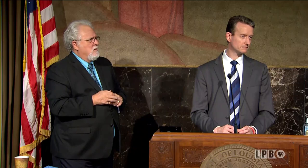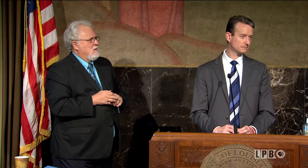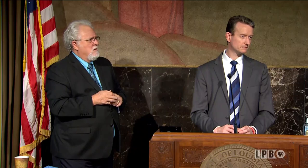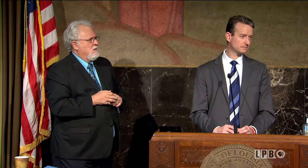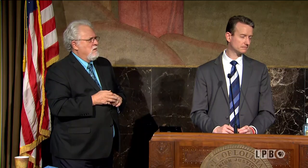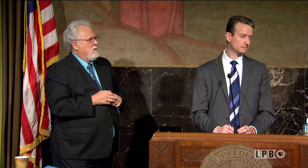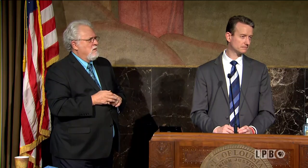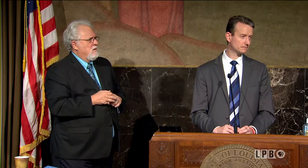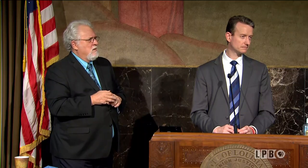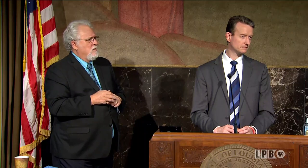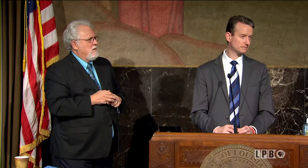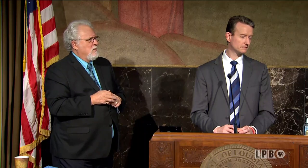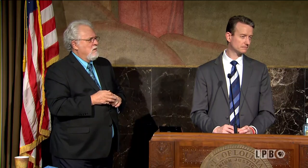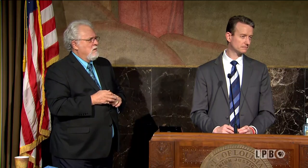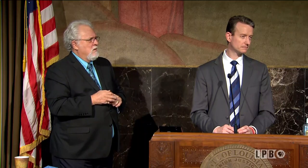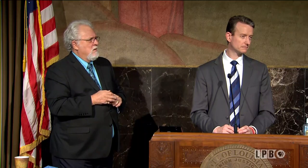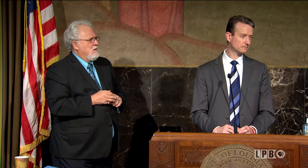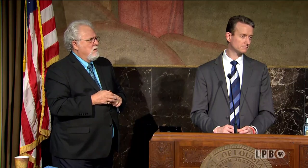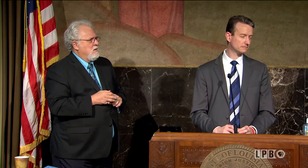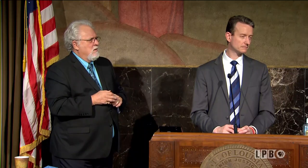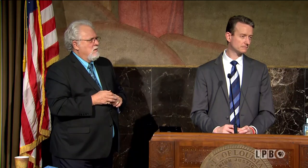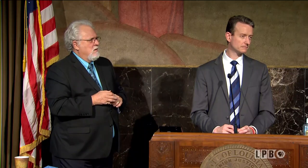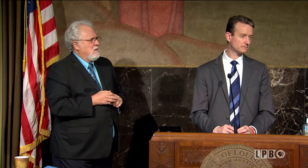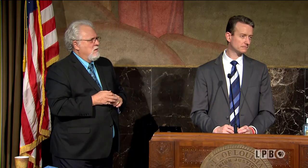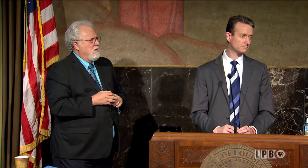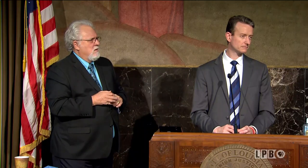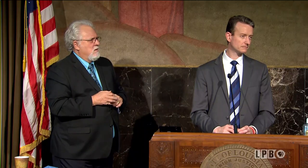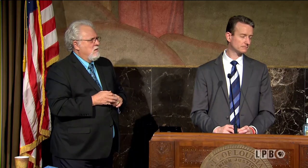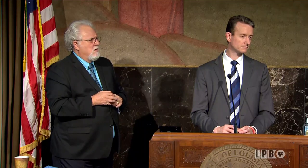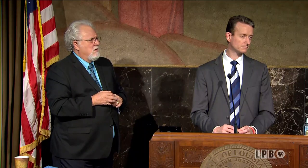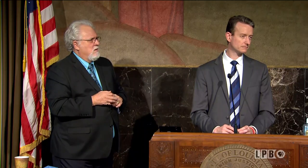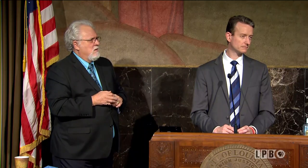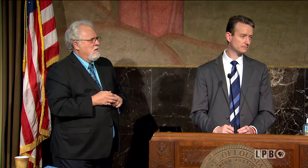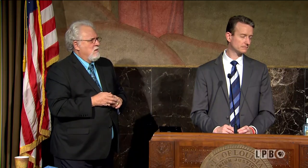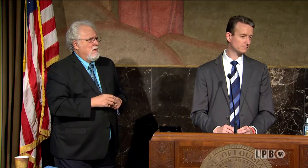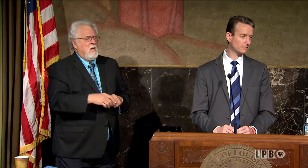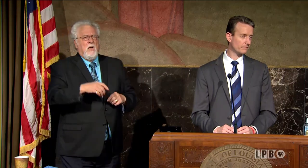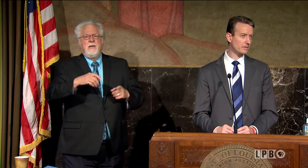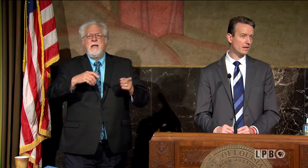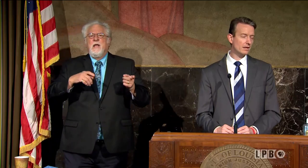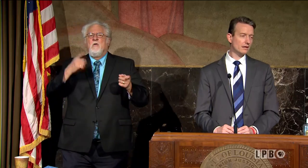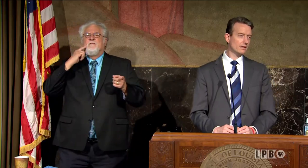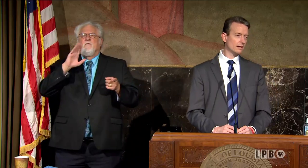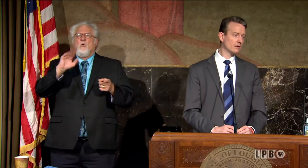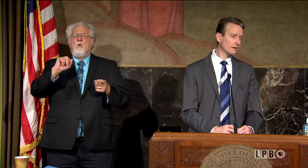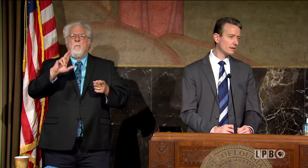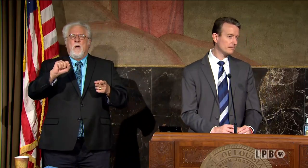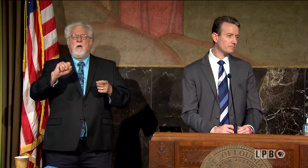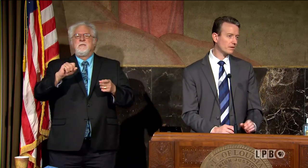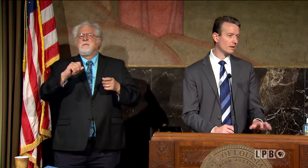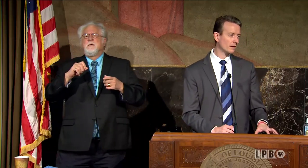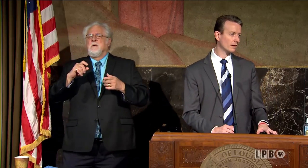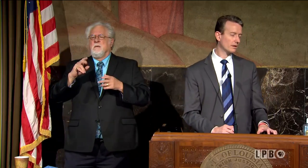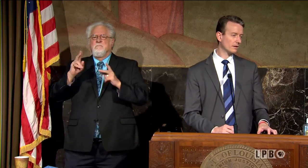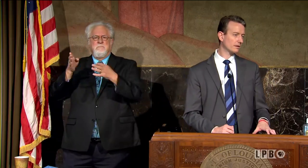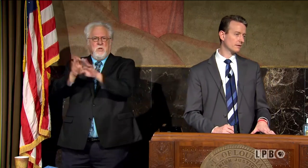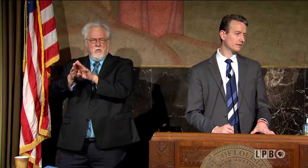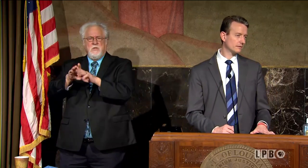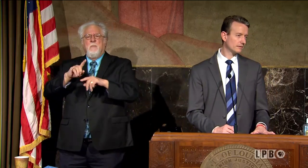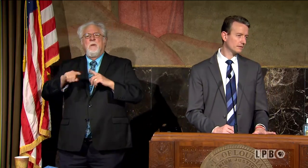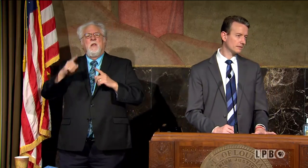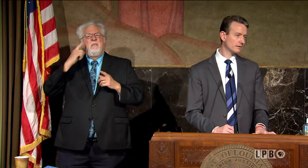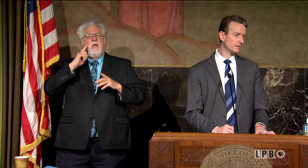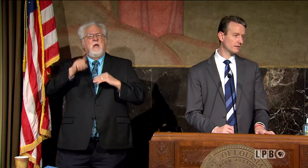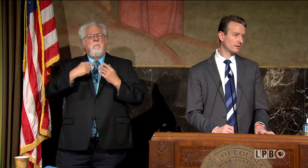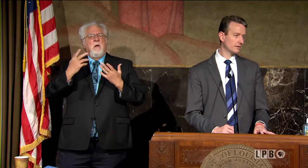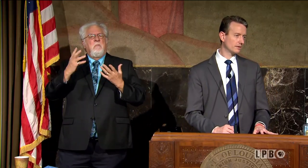of outside tent type situation like you allowed at restaurants in the early days? Was that part of the consideration of